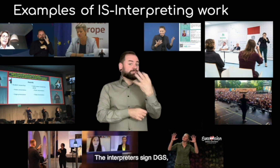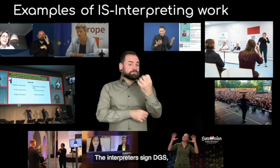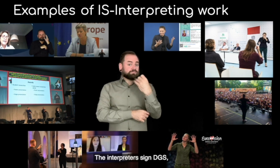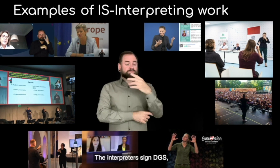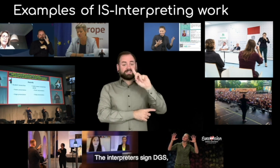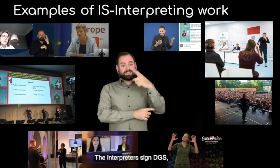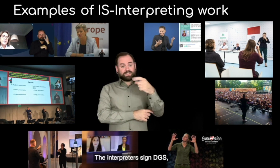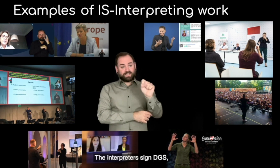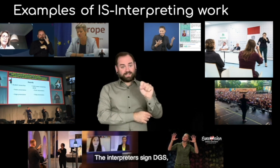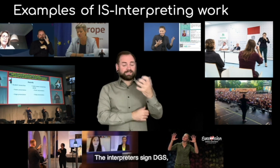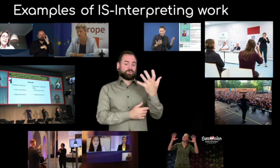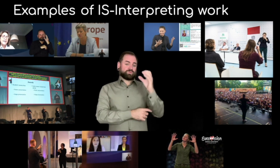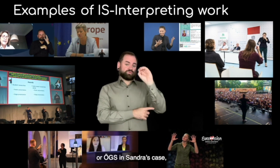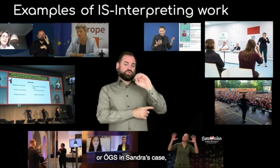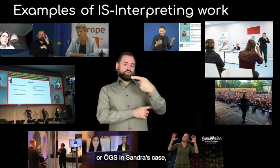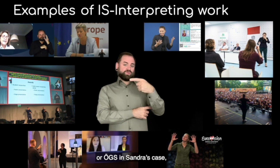which we interpret into IS.